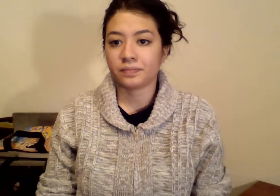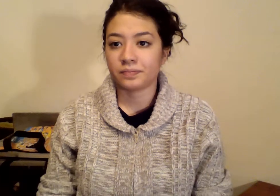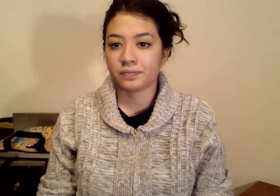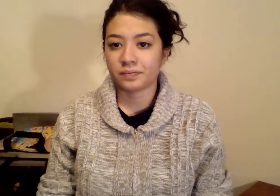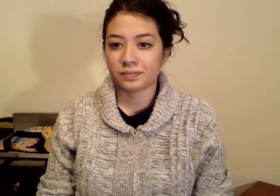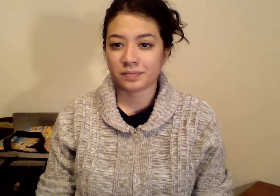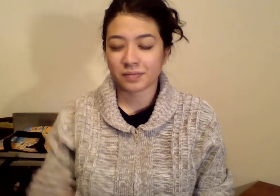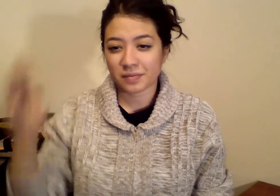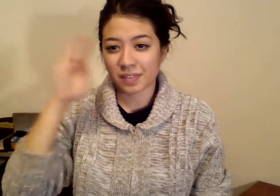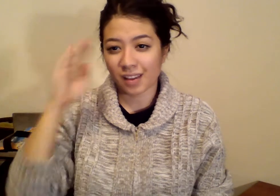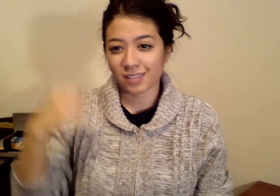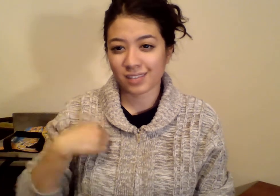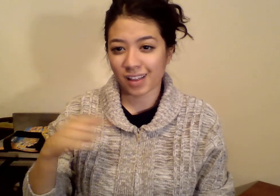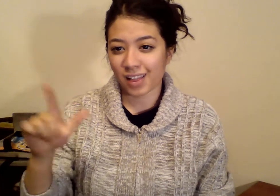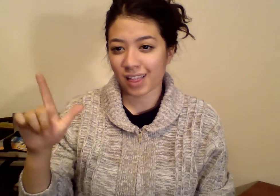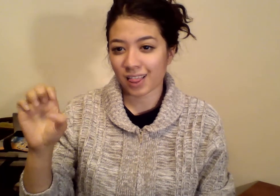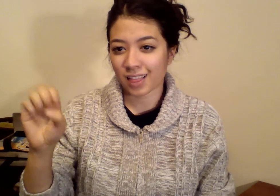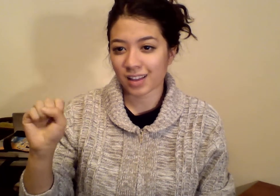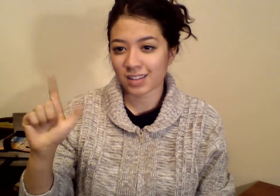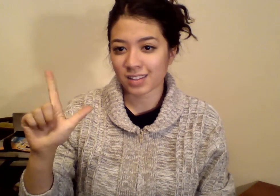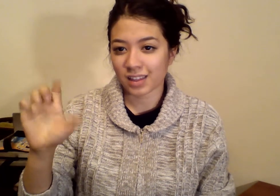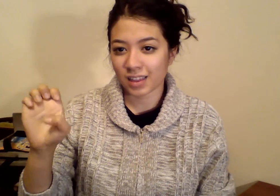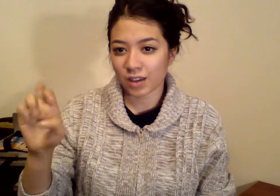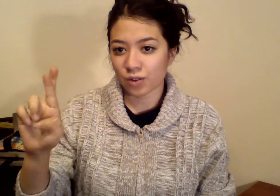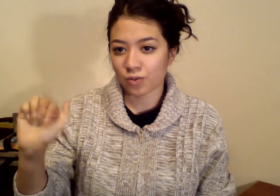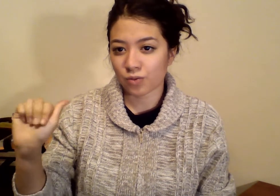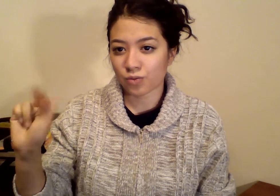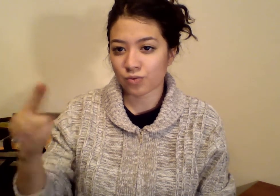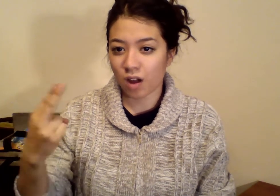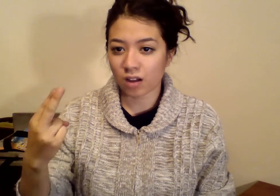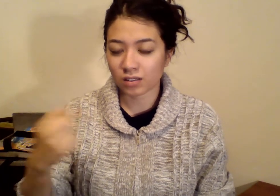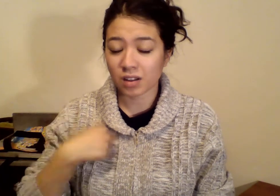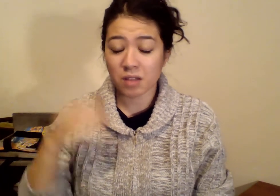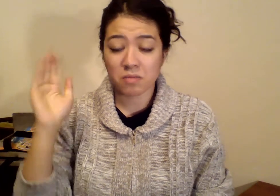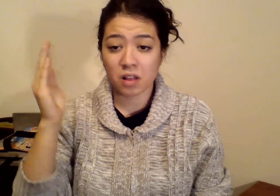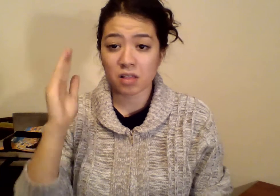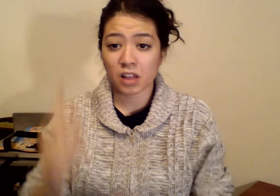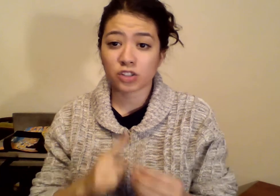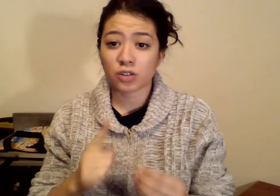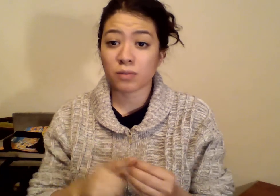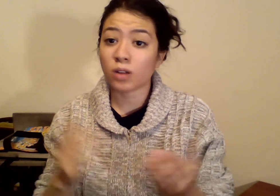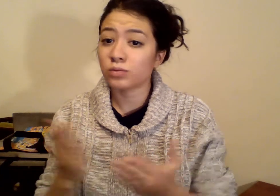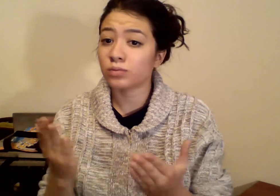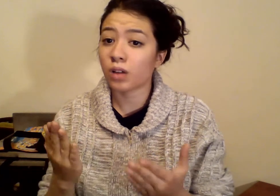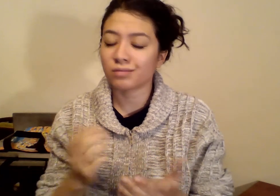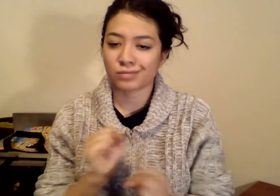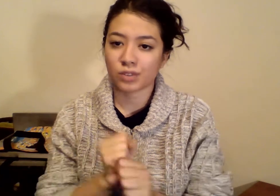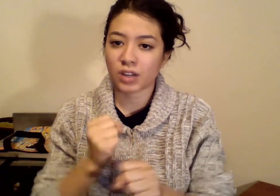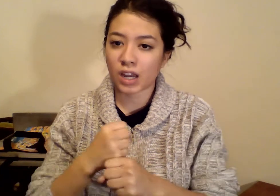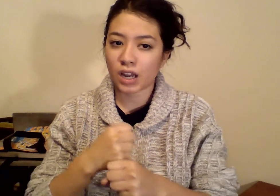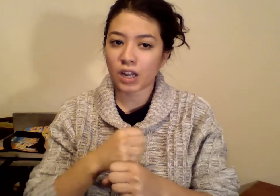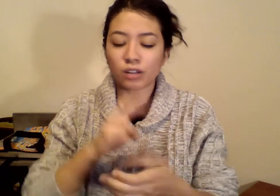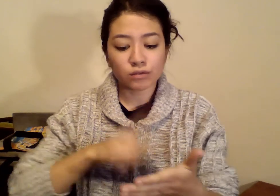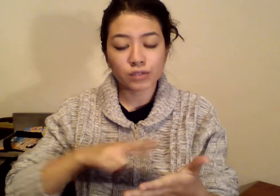Hi there, I'm Leslie Rock, and I'm going to talk about creating reading, writing, and research assignments for students in